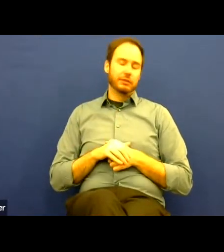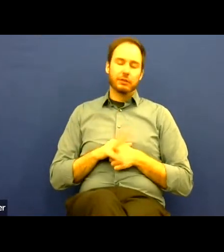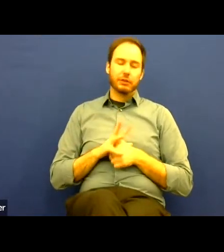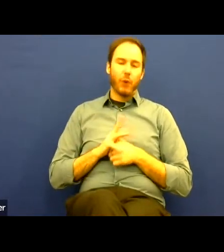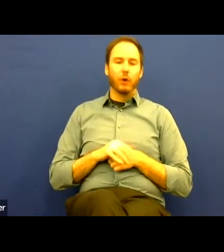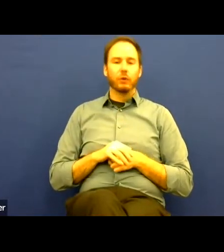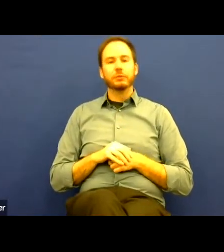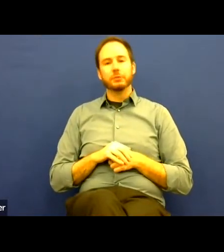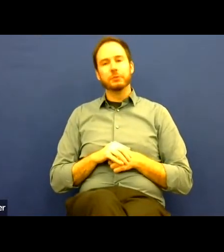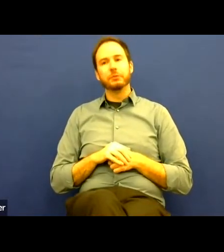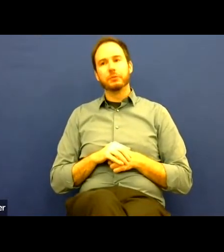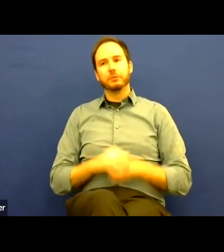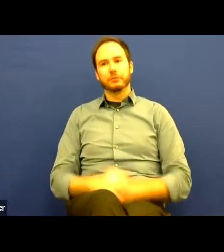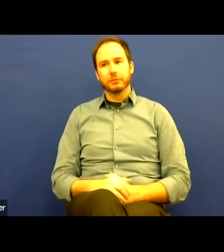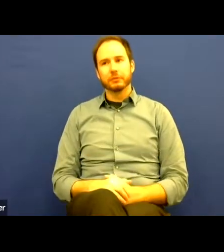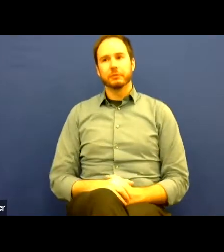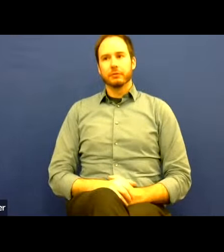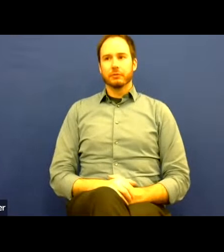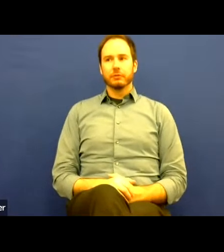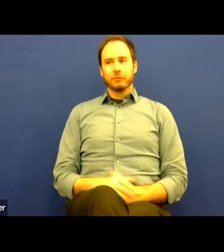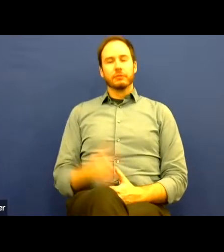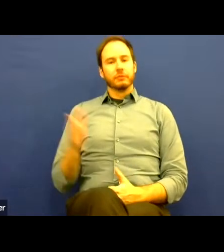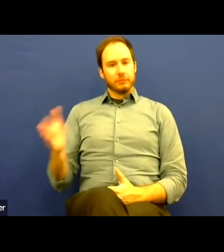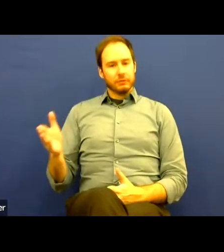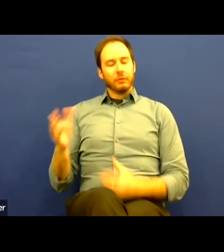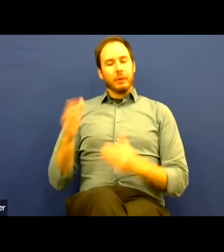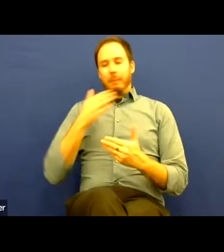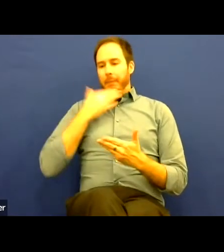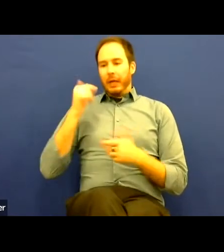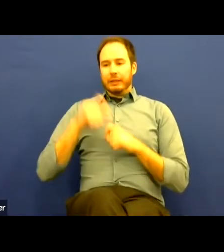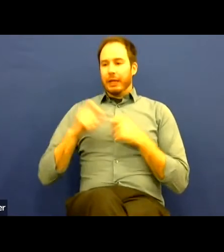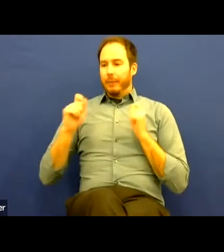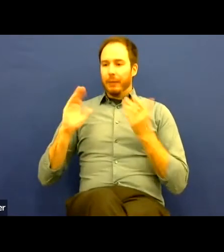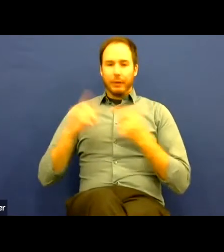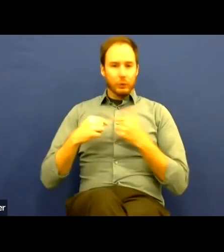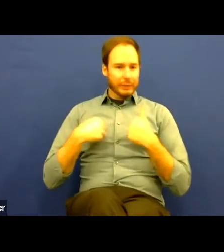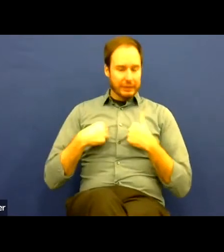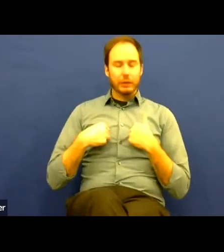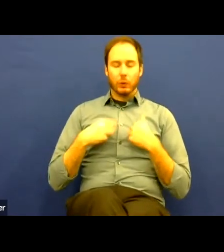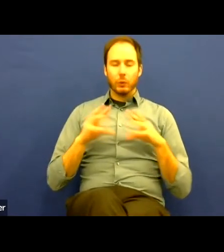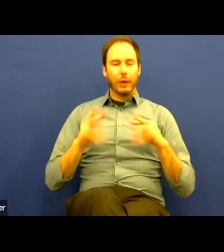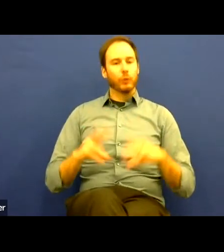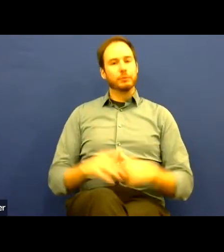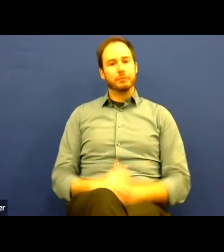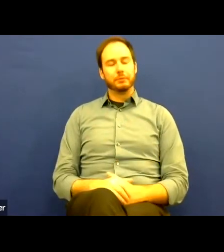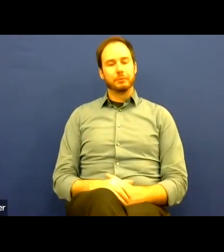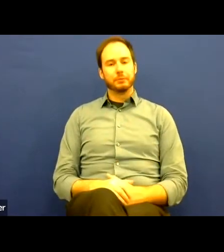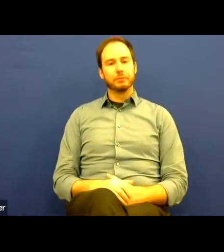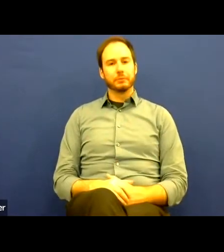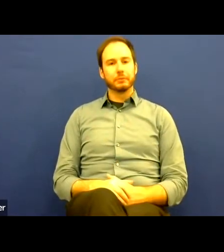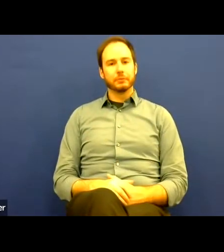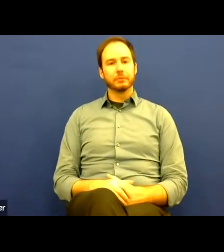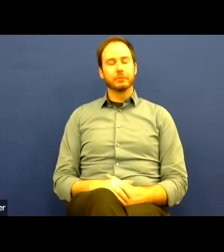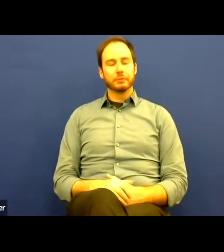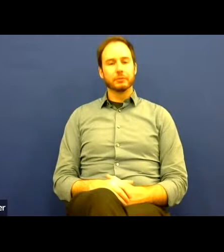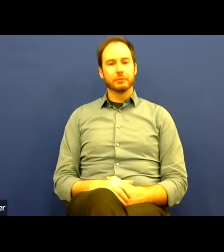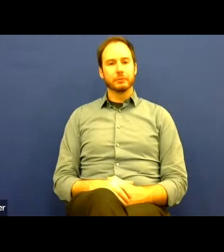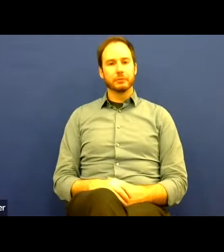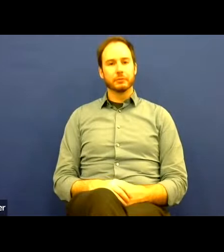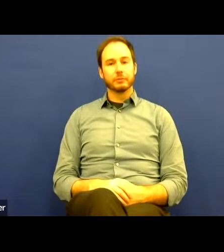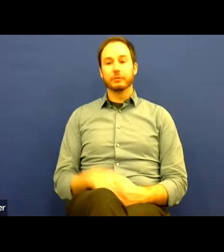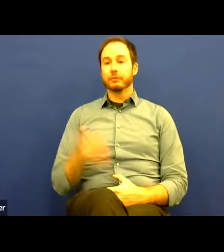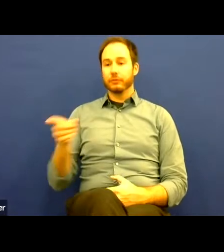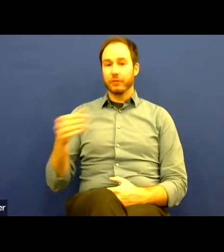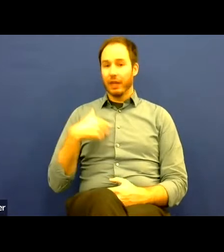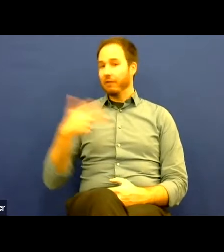company. So he's a lot better at time management than I am. I'll say that. You know, again, since he was wearing